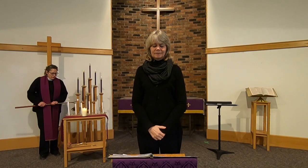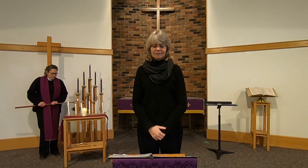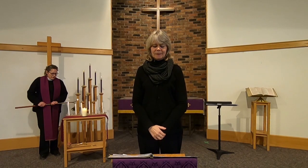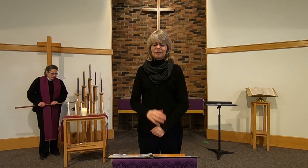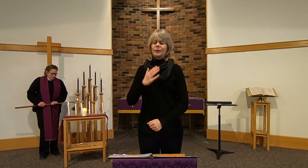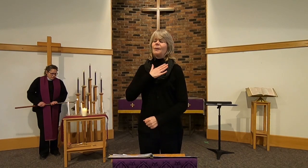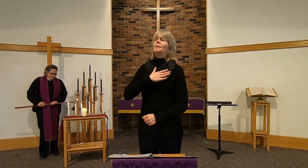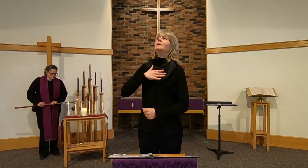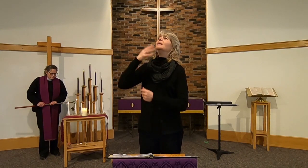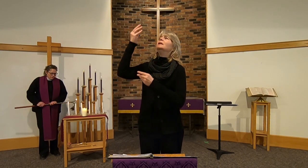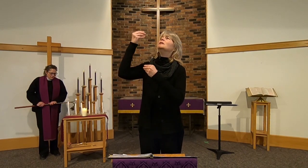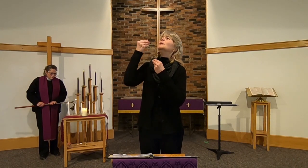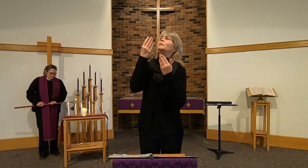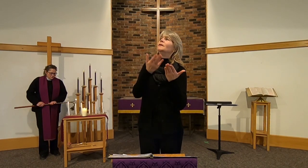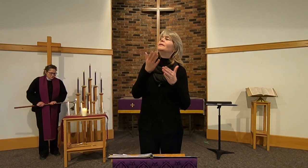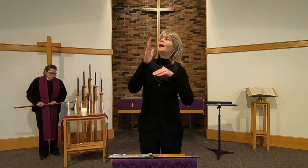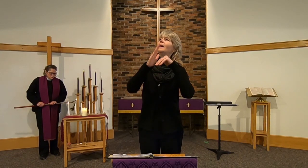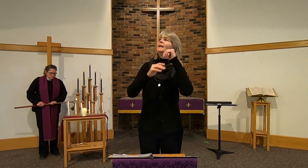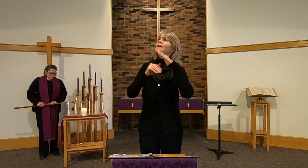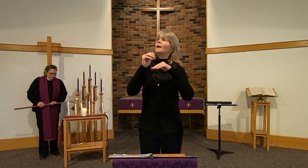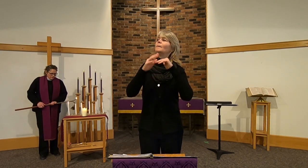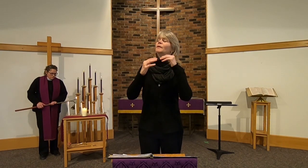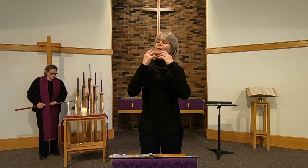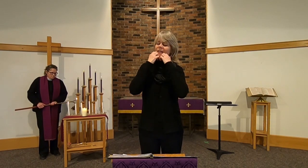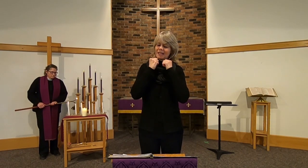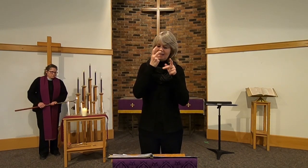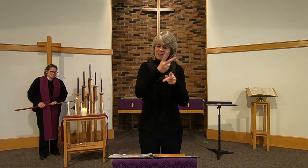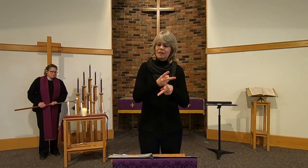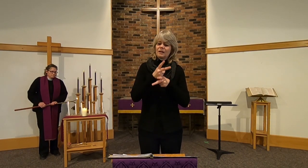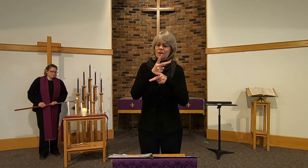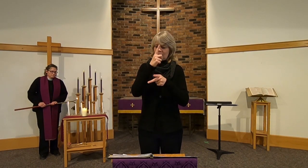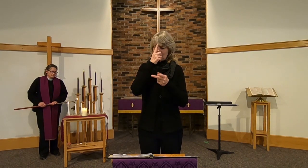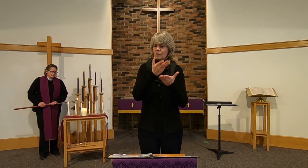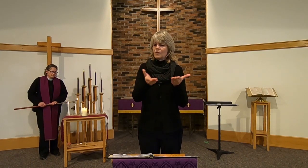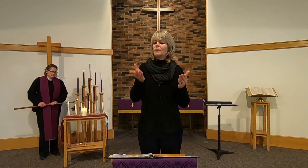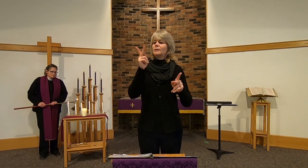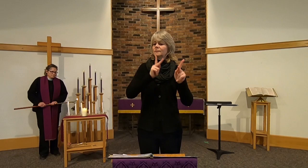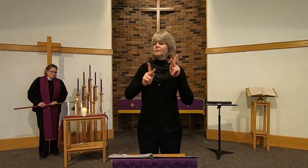Provide comfort and care to those who are ill.